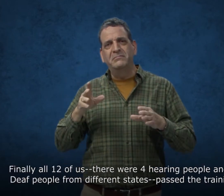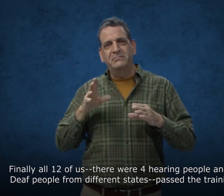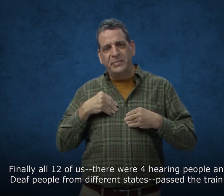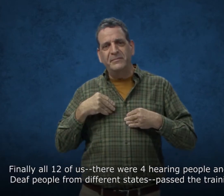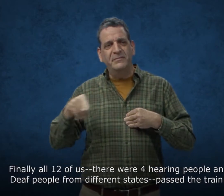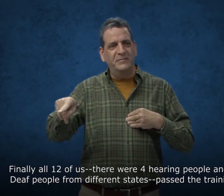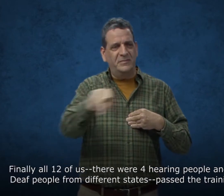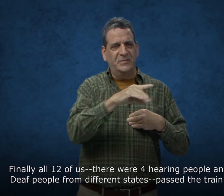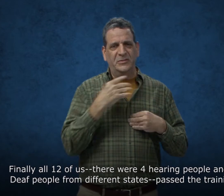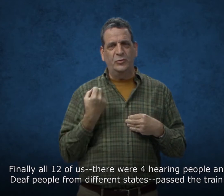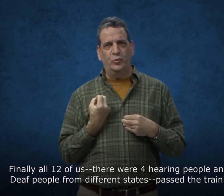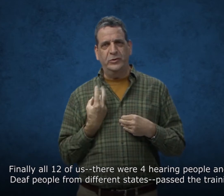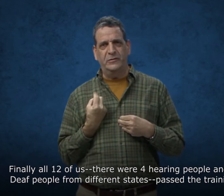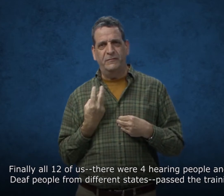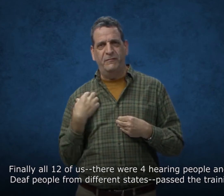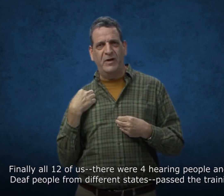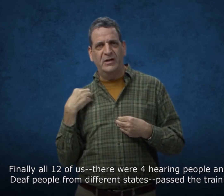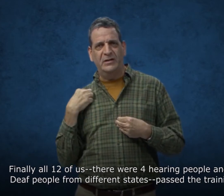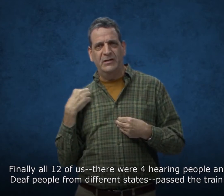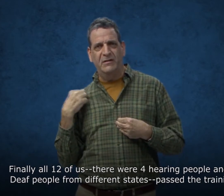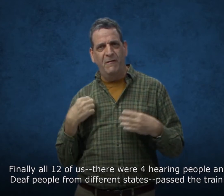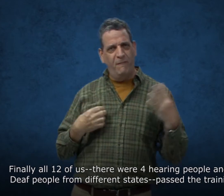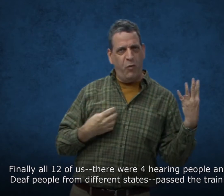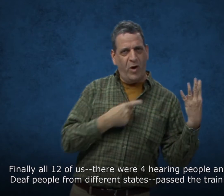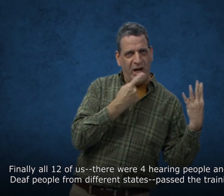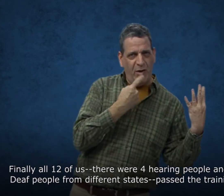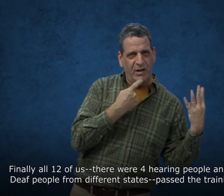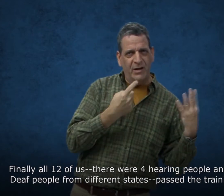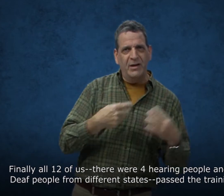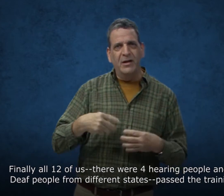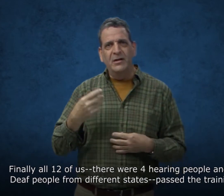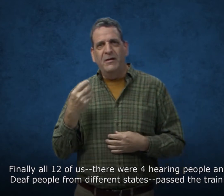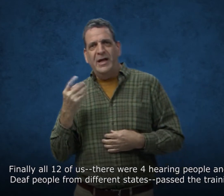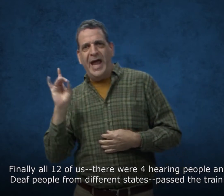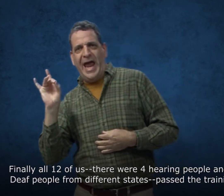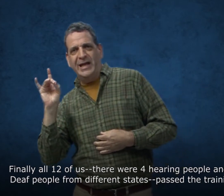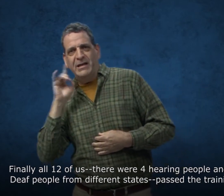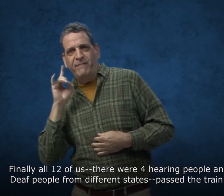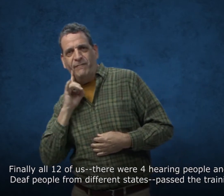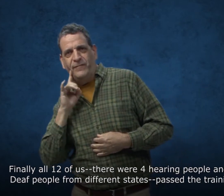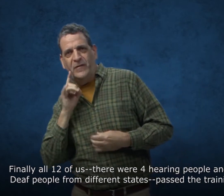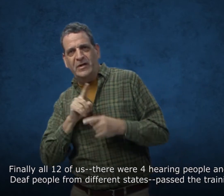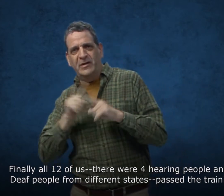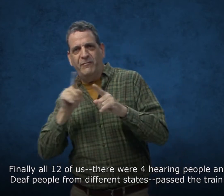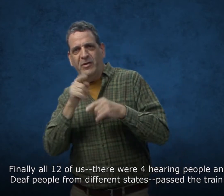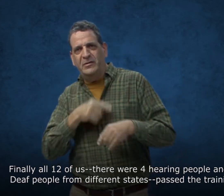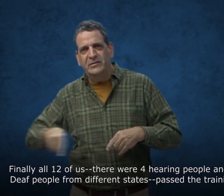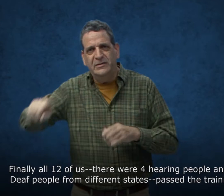Finally, all 12 of us, there were 4 hearing people and 8 deaf people from different states, passed the training.